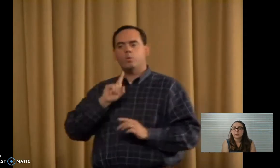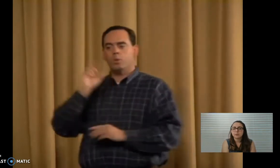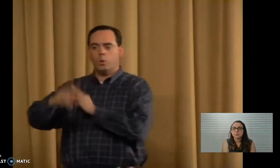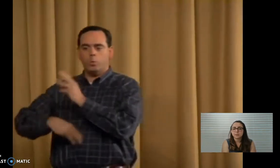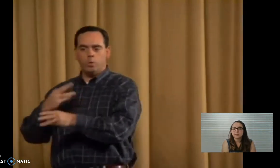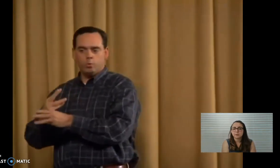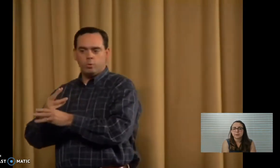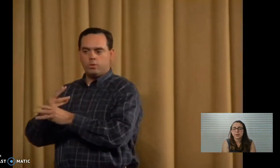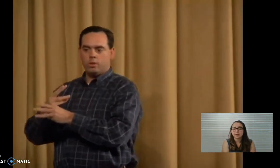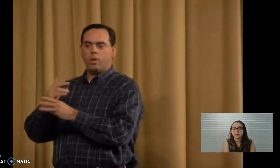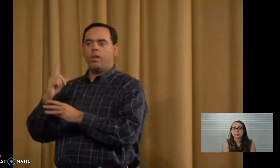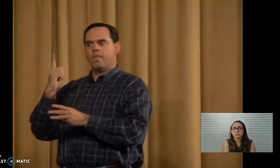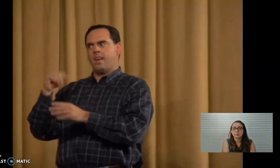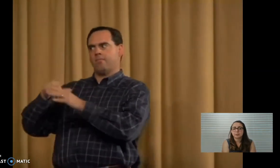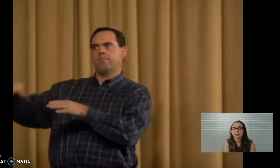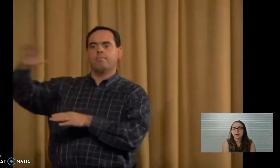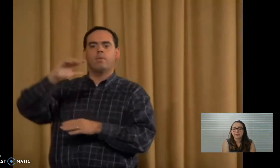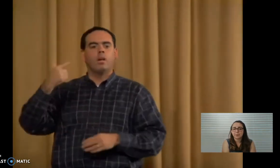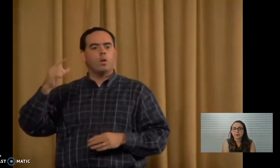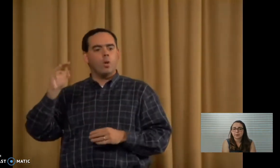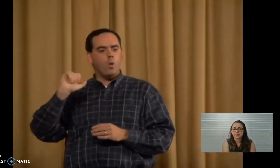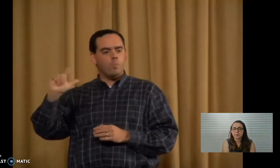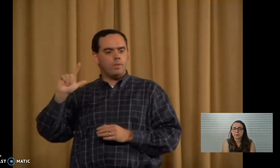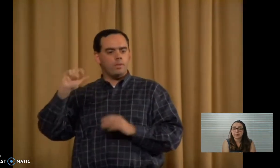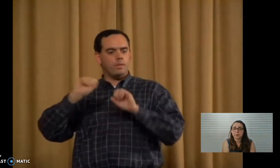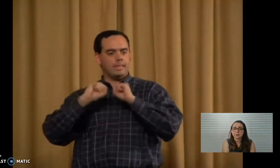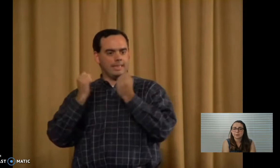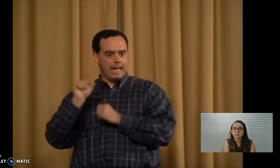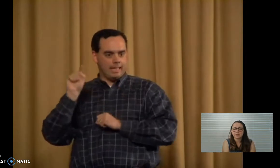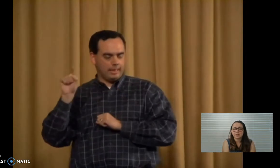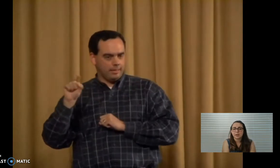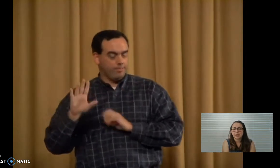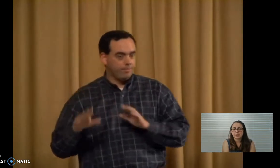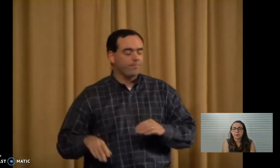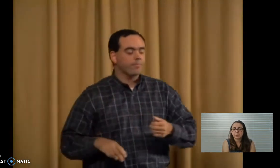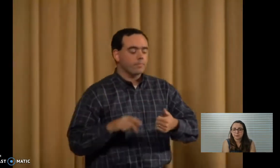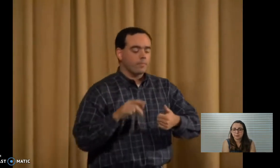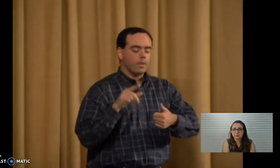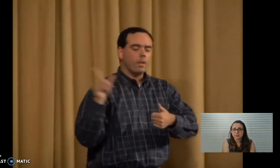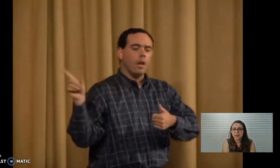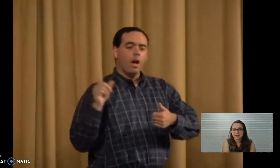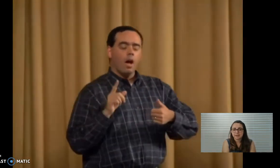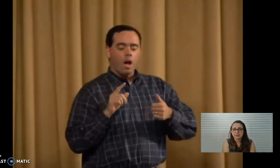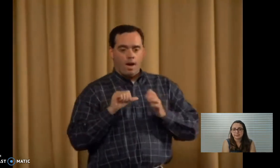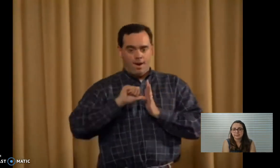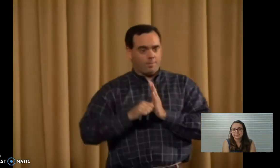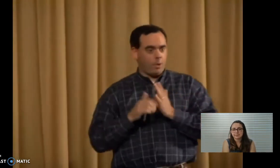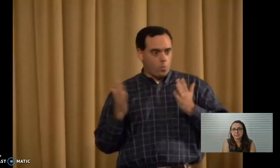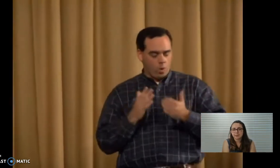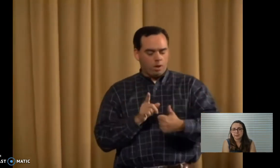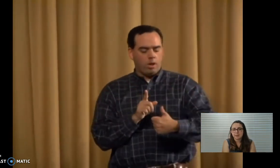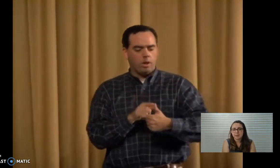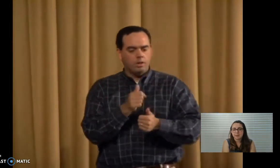The goal is to get children prepared for the real world and global society.